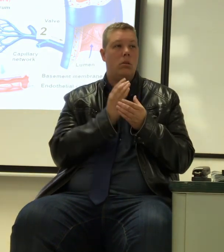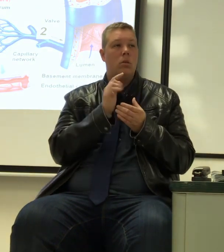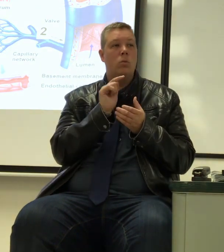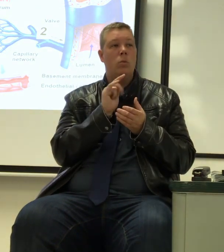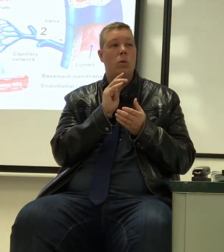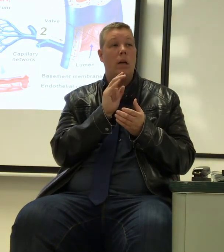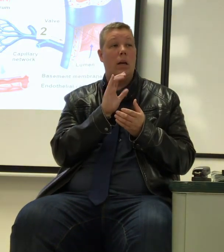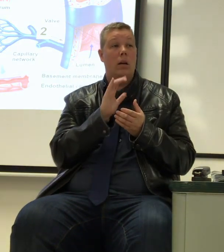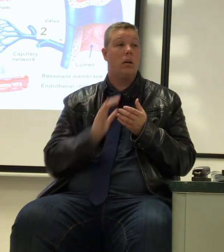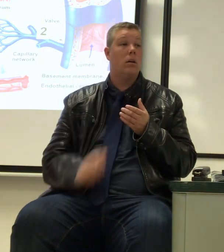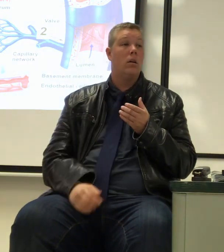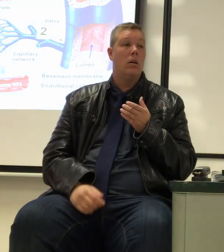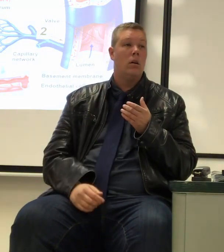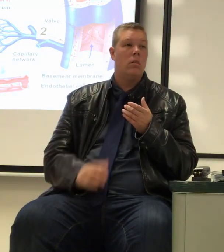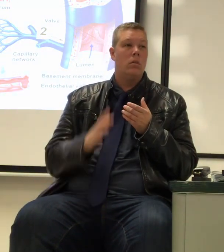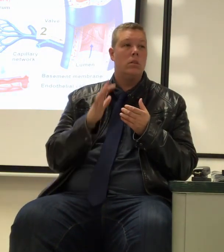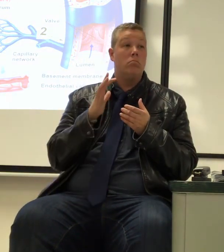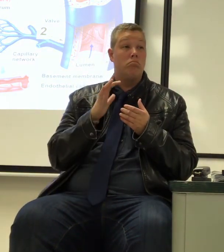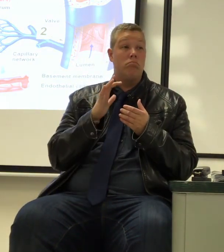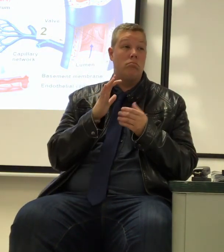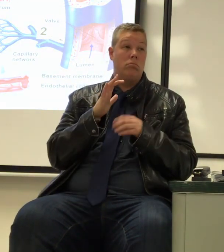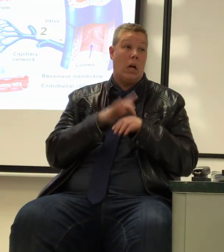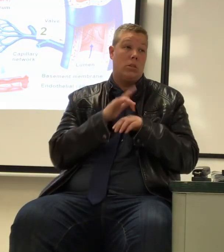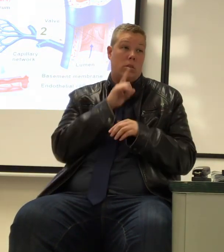that touches the blood,